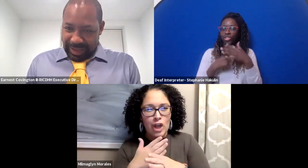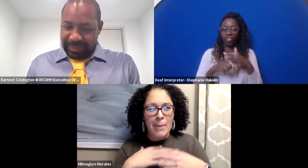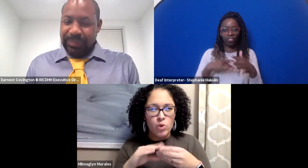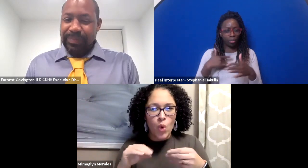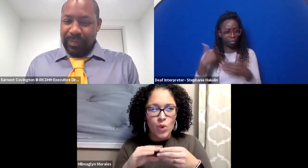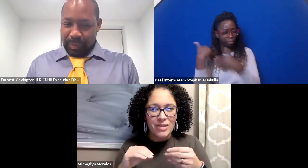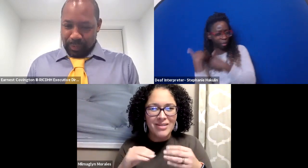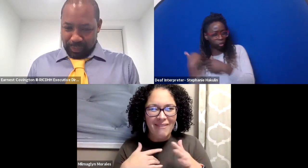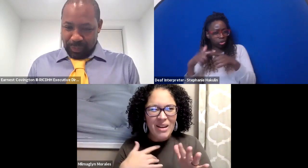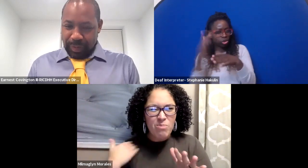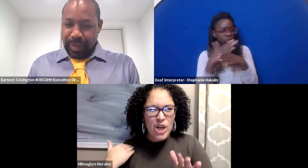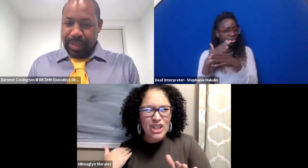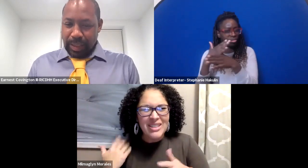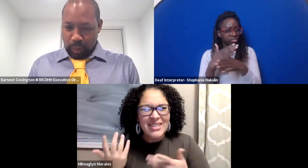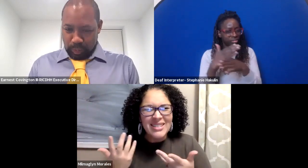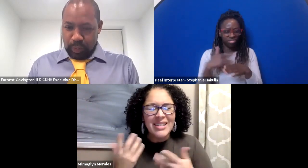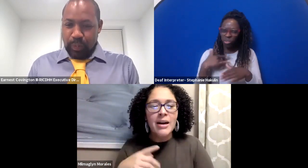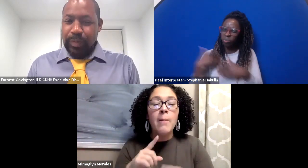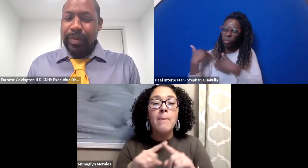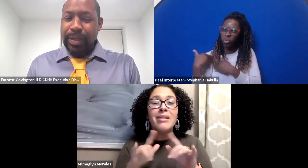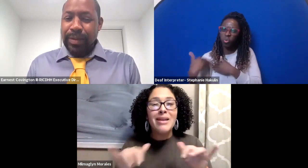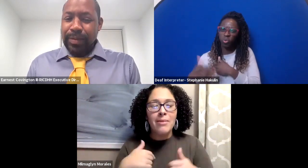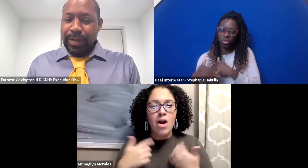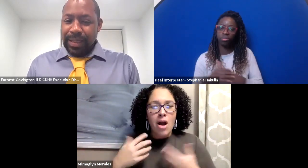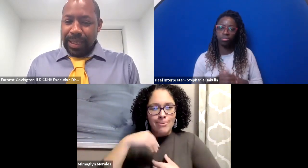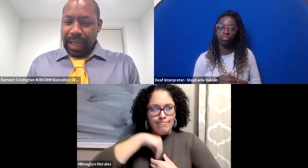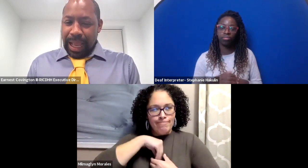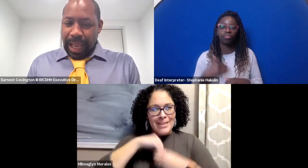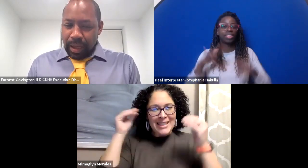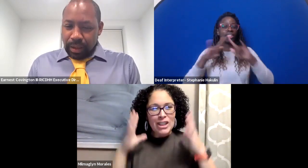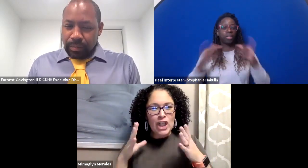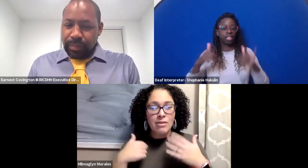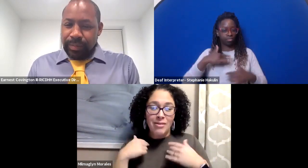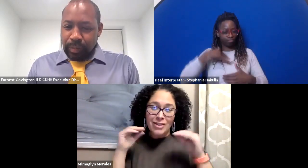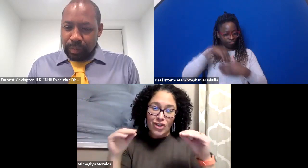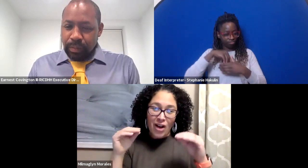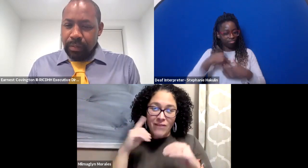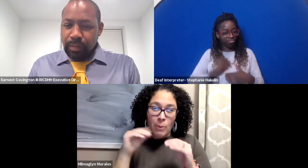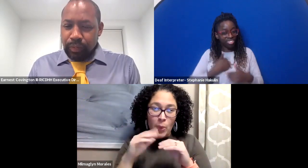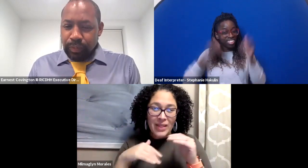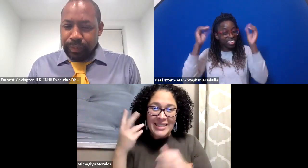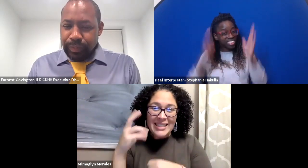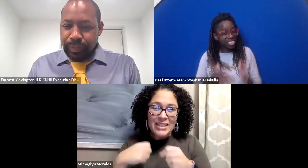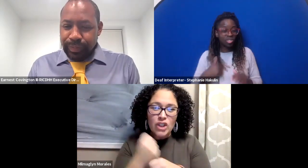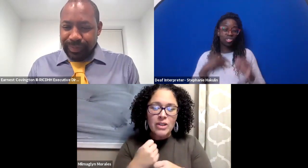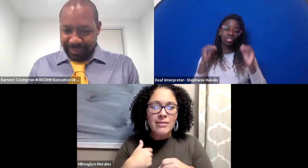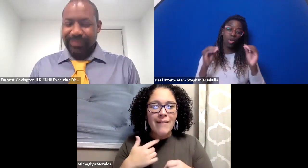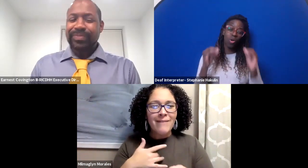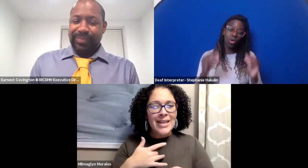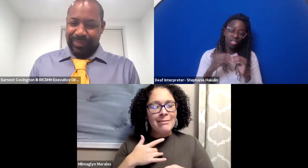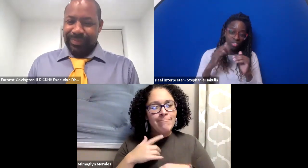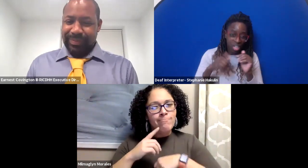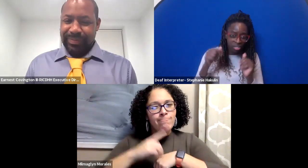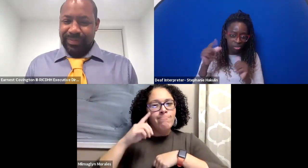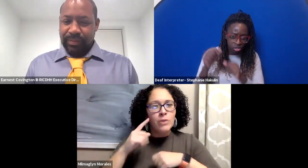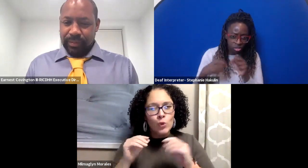originally, I felt like it was a burden to share my story. That did feel that way. But I'm a teacher at heart. I've